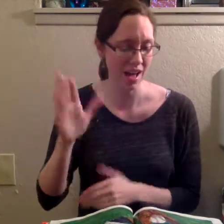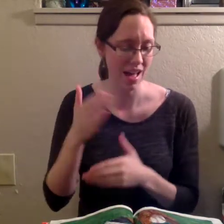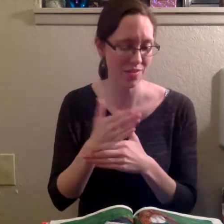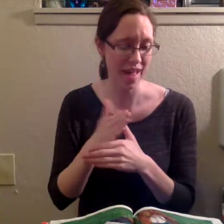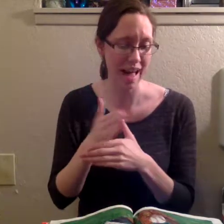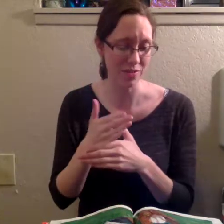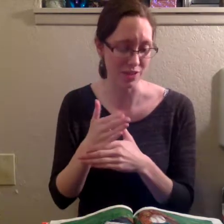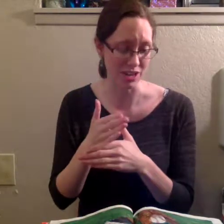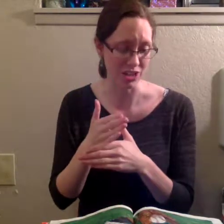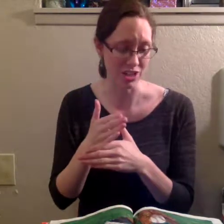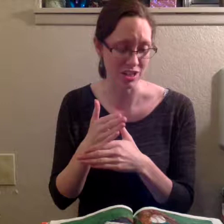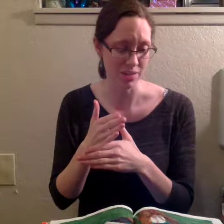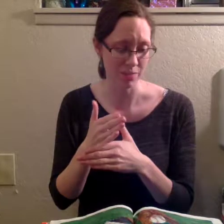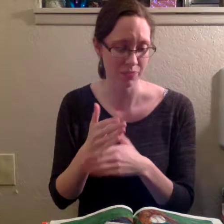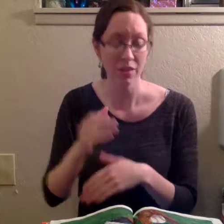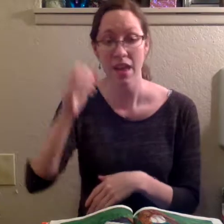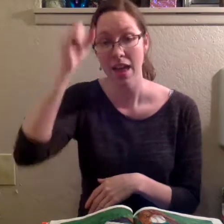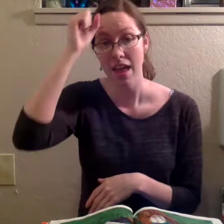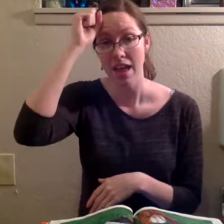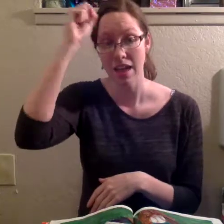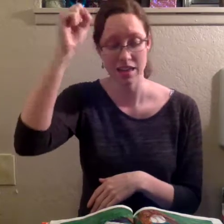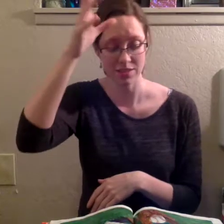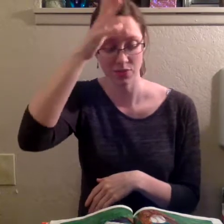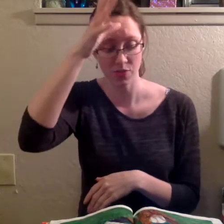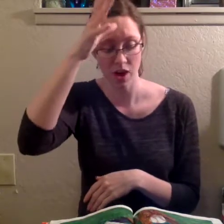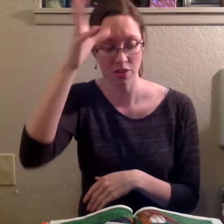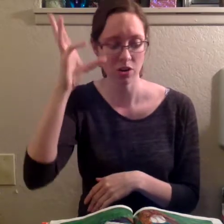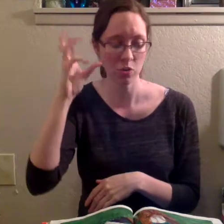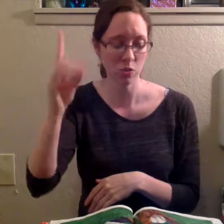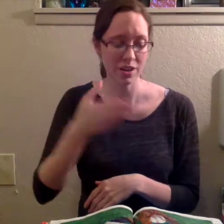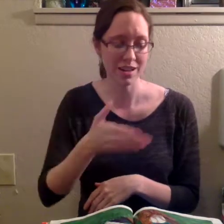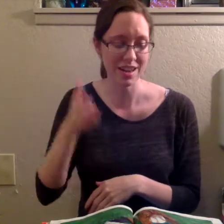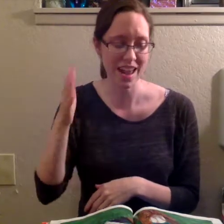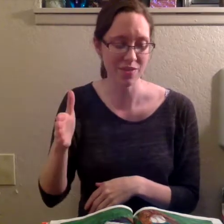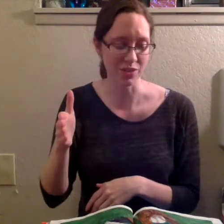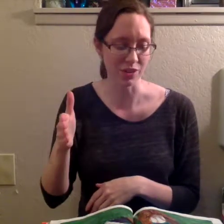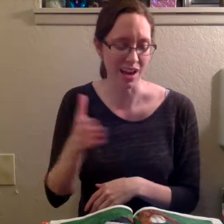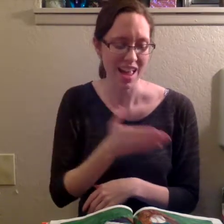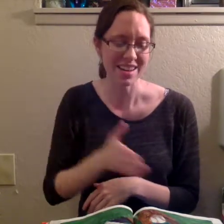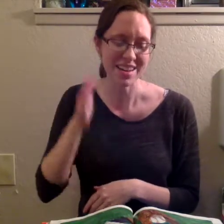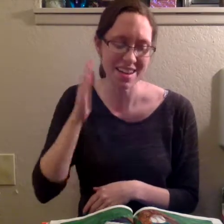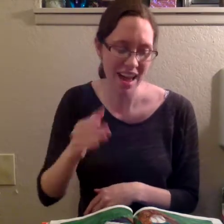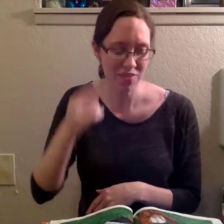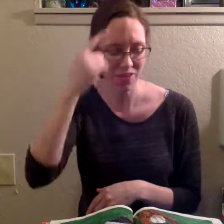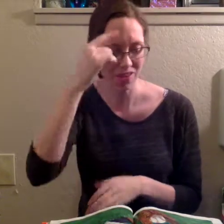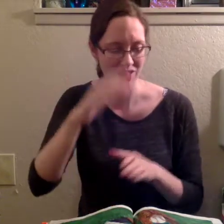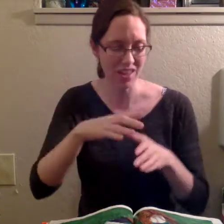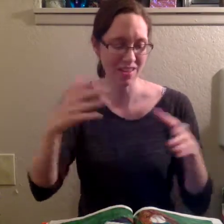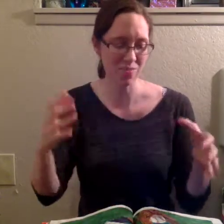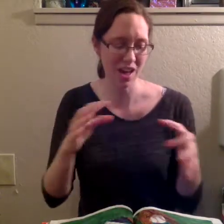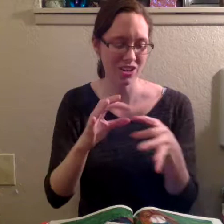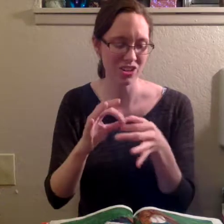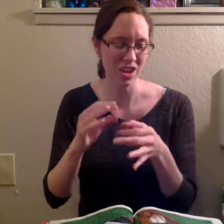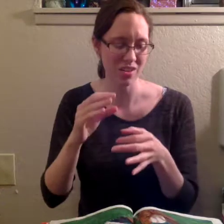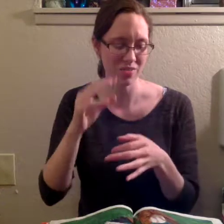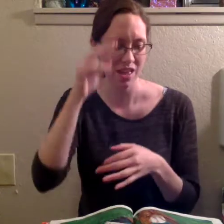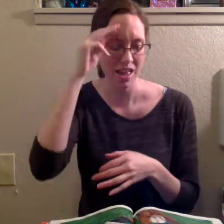.375 average. His father would never, never think much of